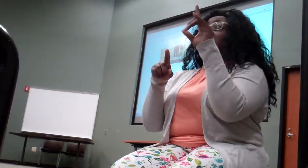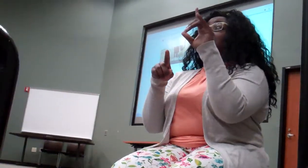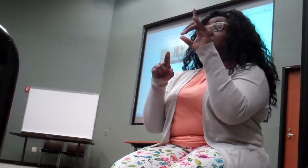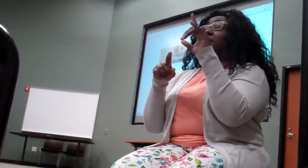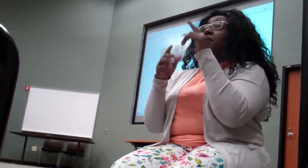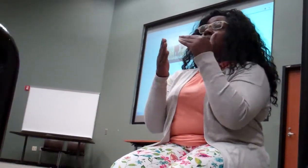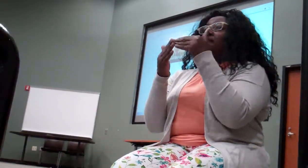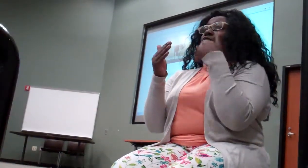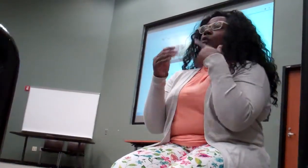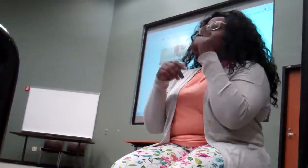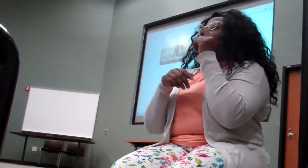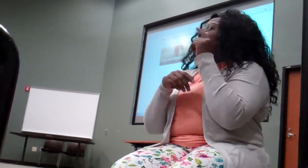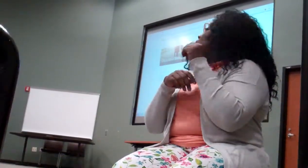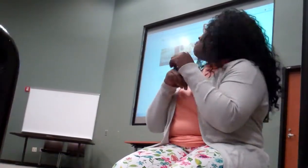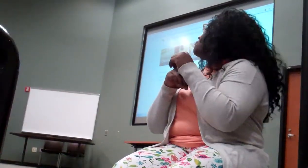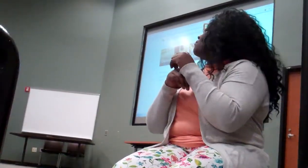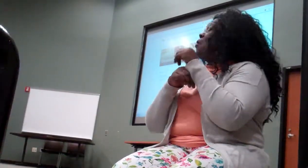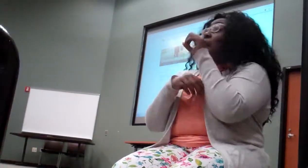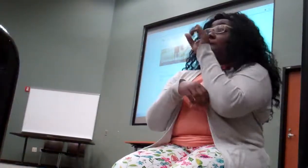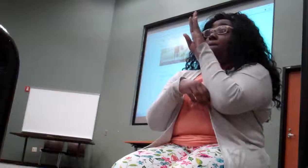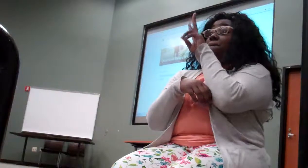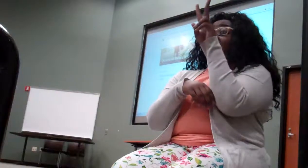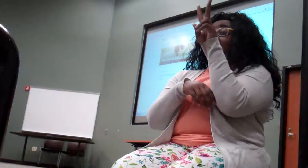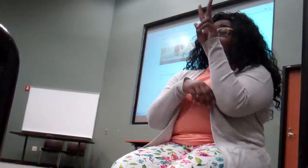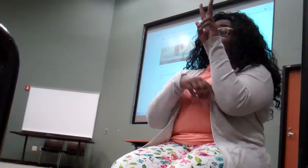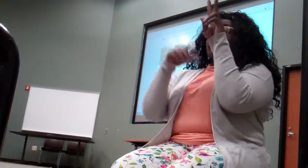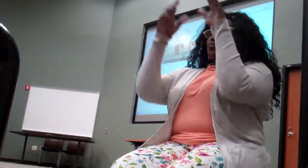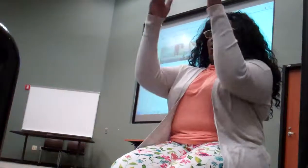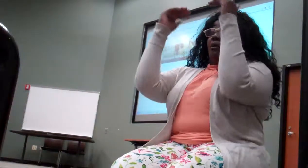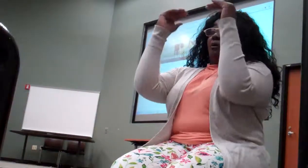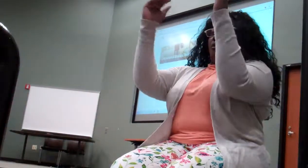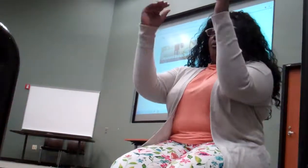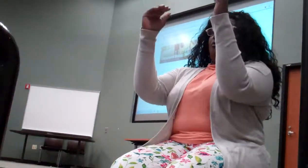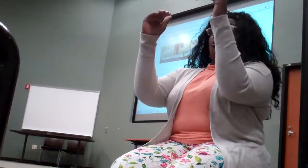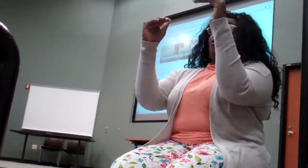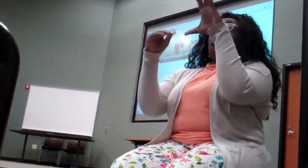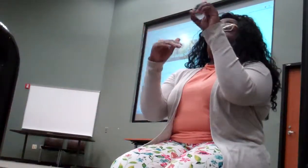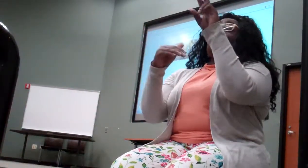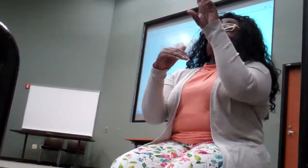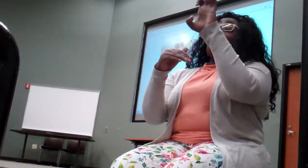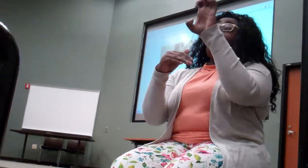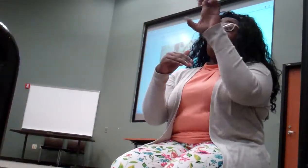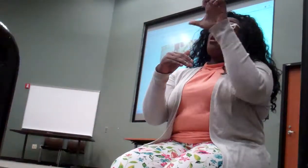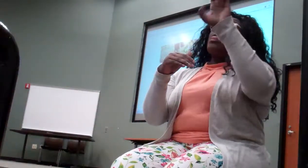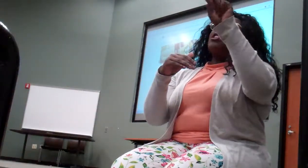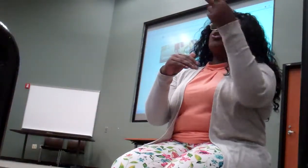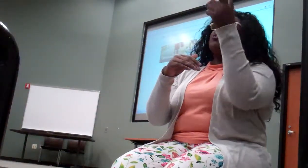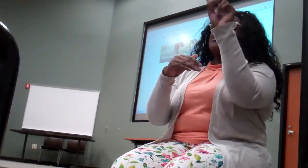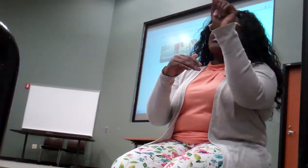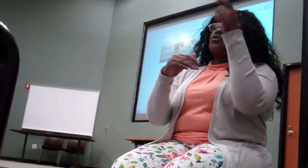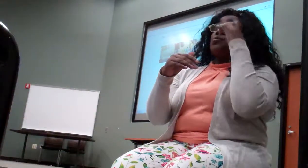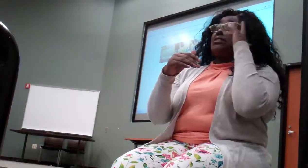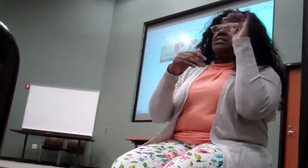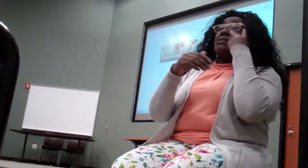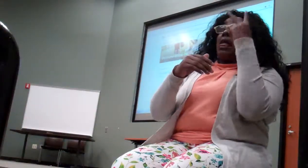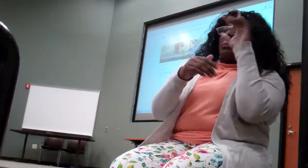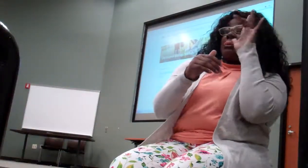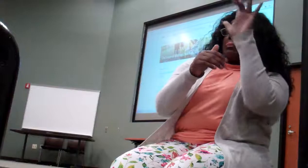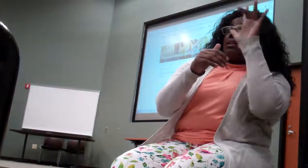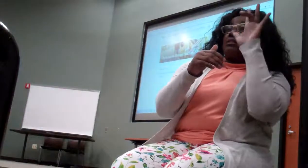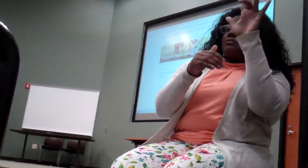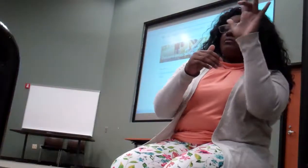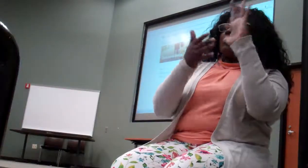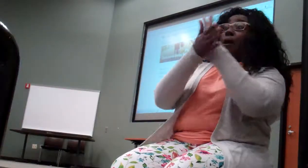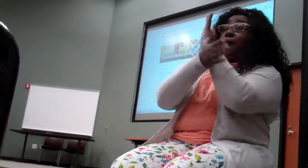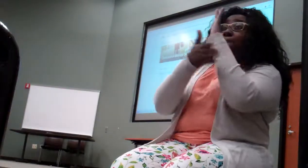We'll get up there. Up on Blade View now, under course statistics, you'll see a link to an Excel